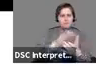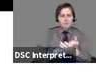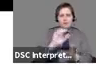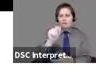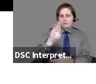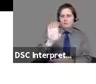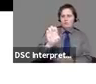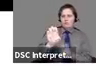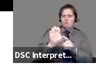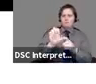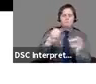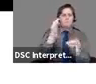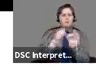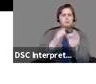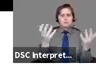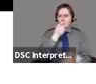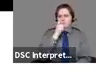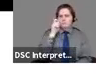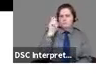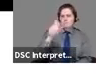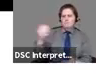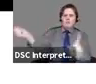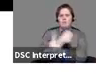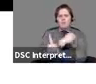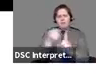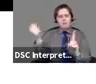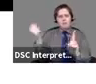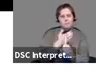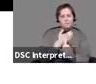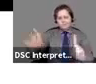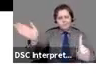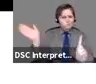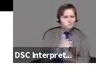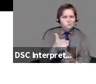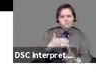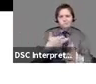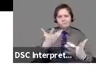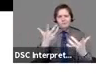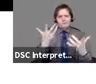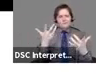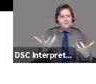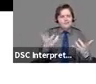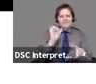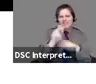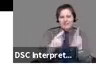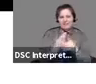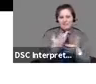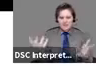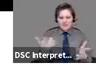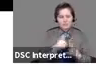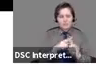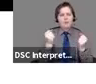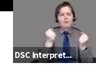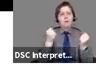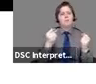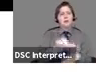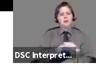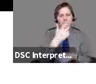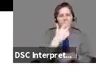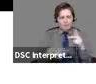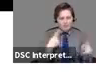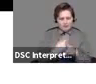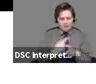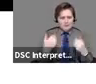abuse is simply being beat up, slapped around, that sort of thing. But there are many, many other forms